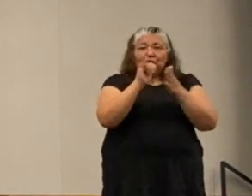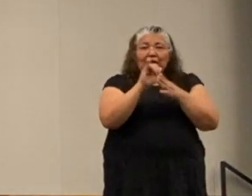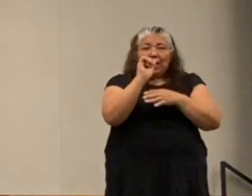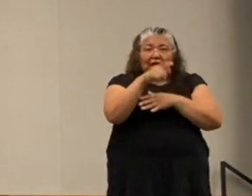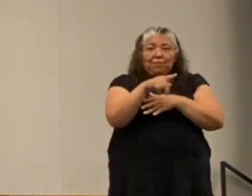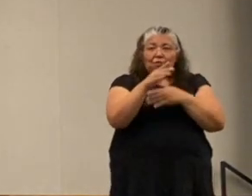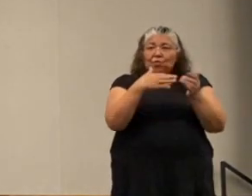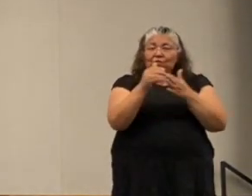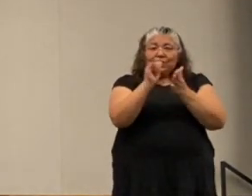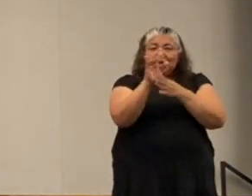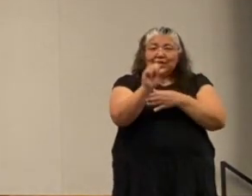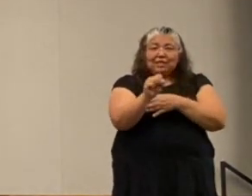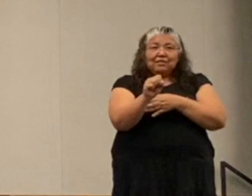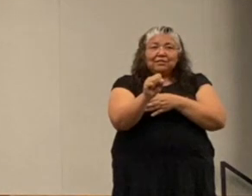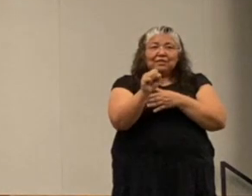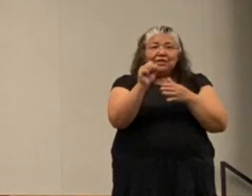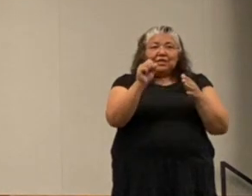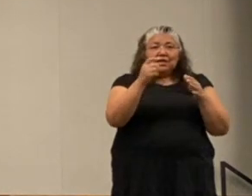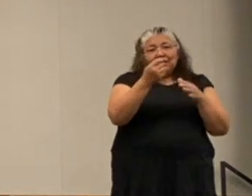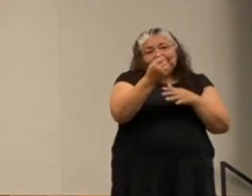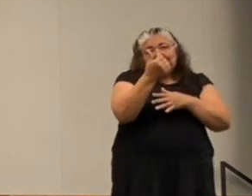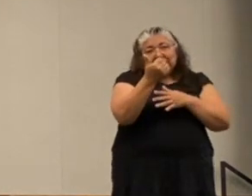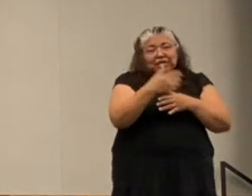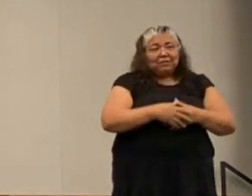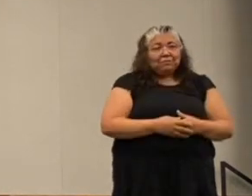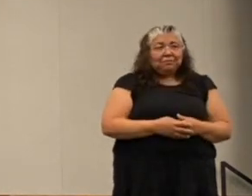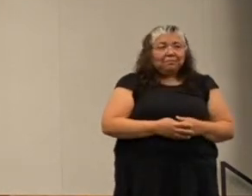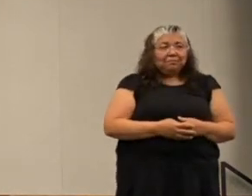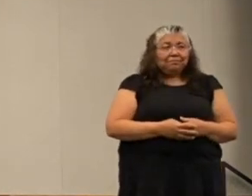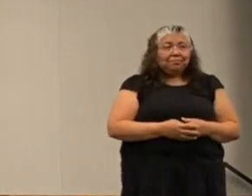app or whatever that is and hit delete.